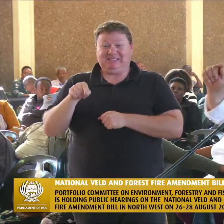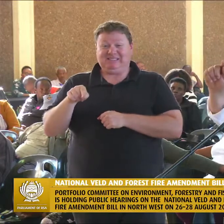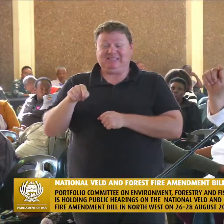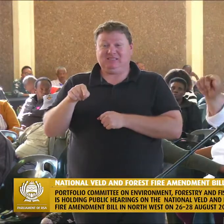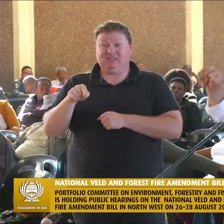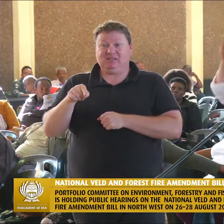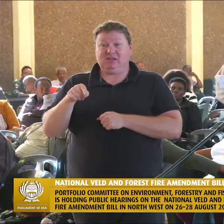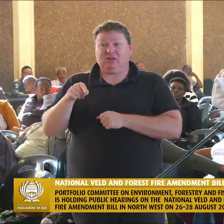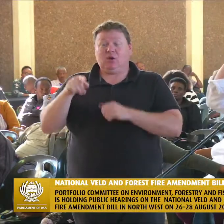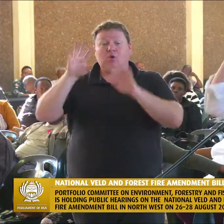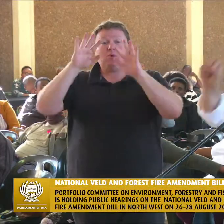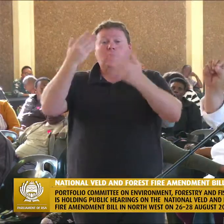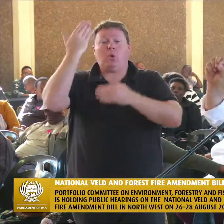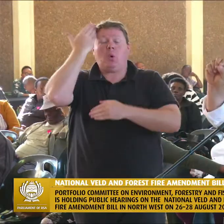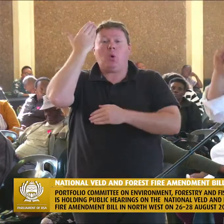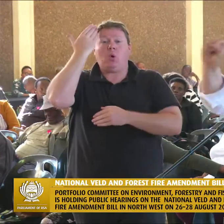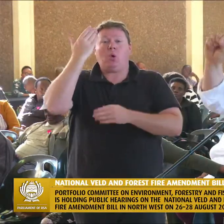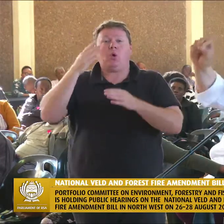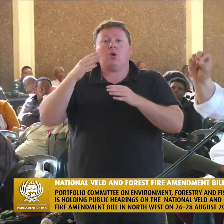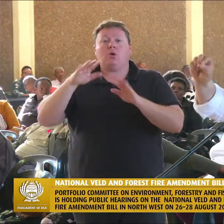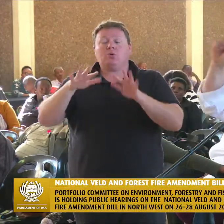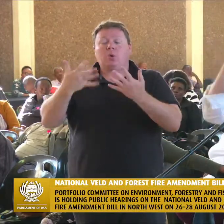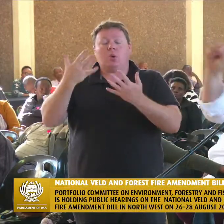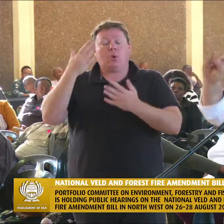incompetence or unwillingness